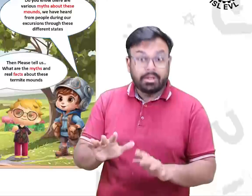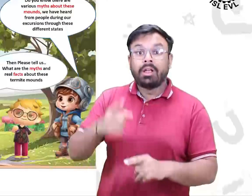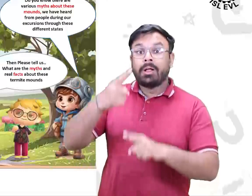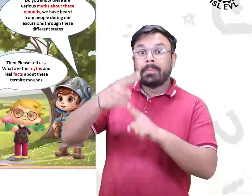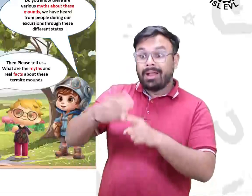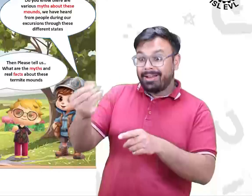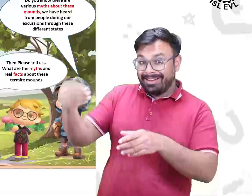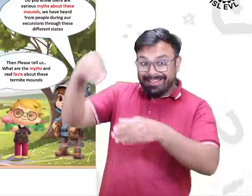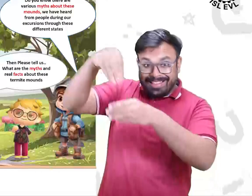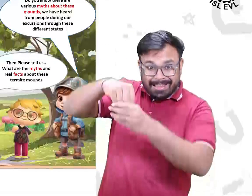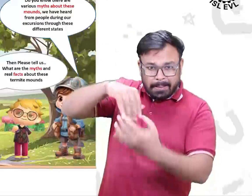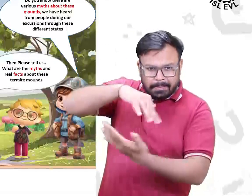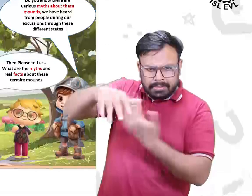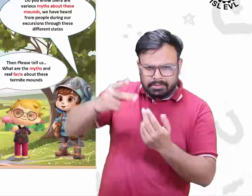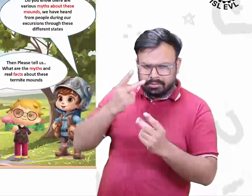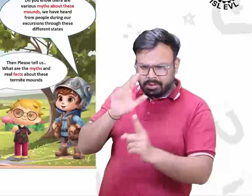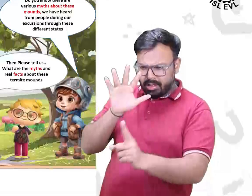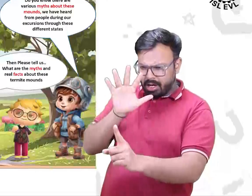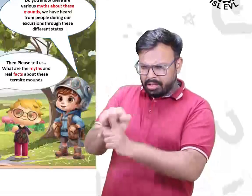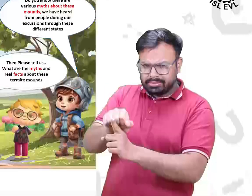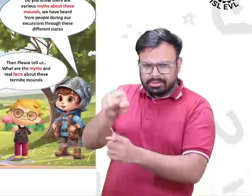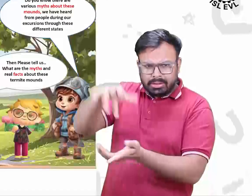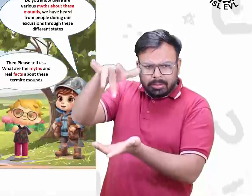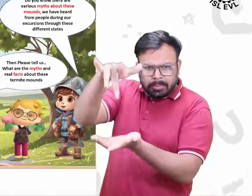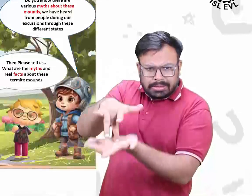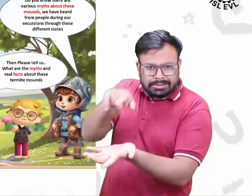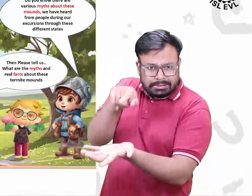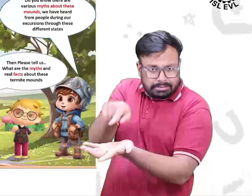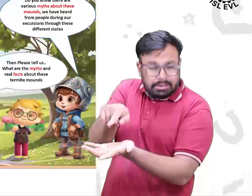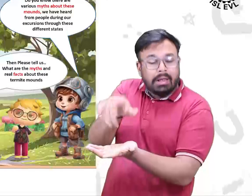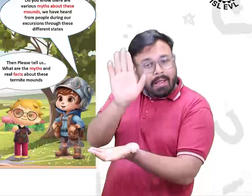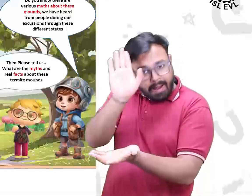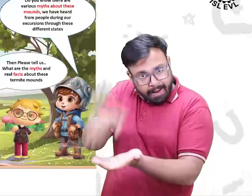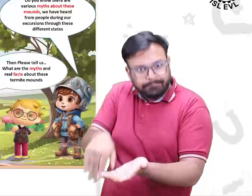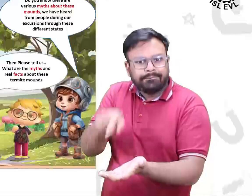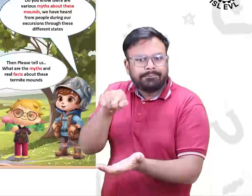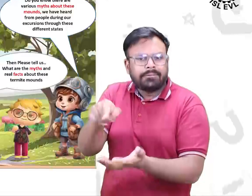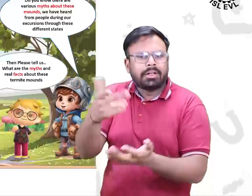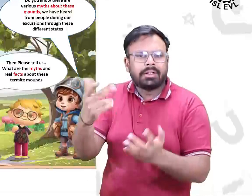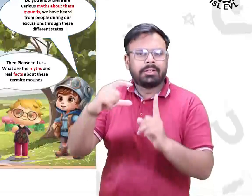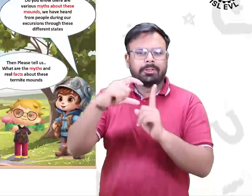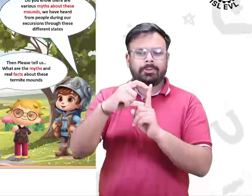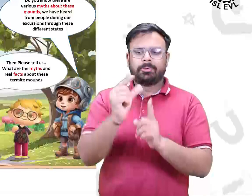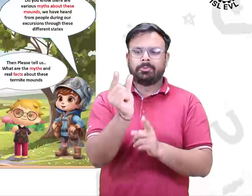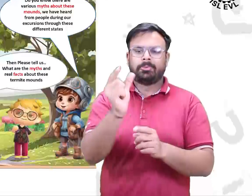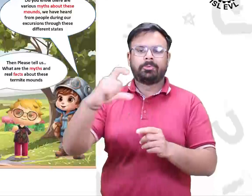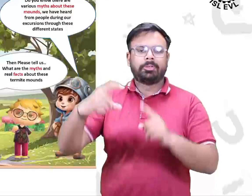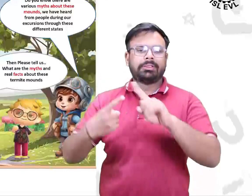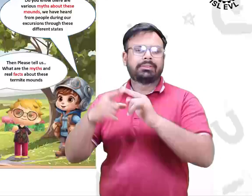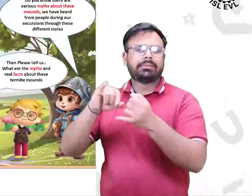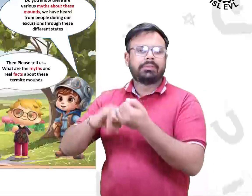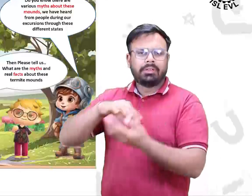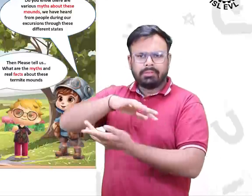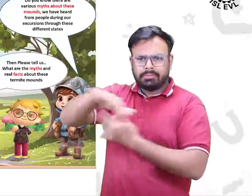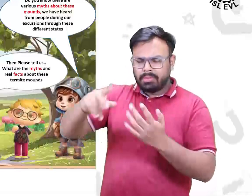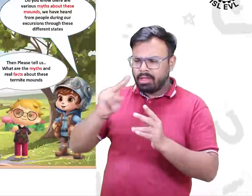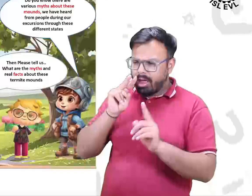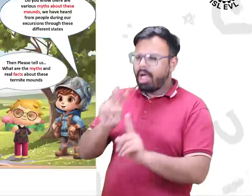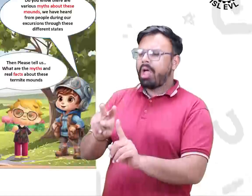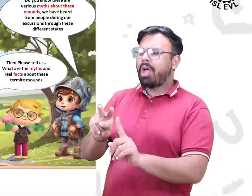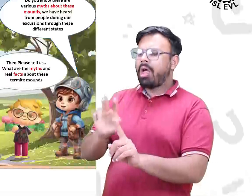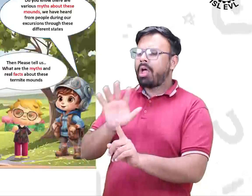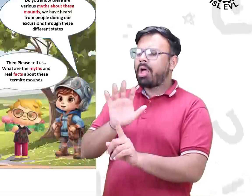with red sandy soil. They have multiple ducts connected to